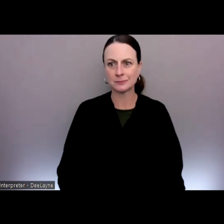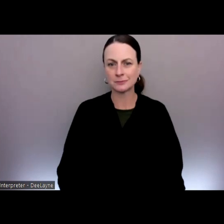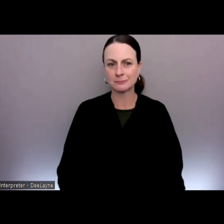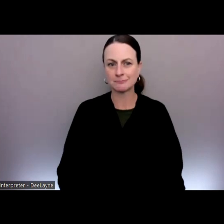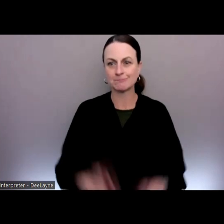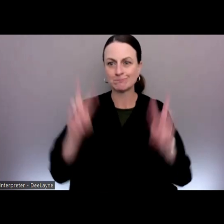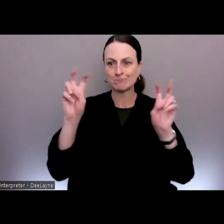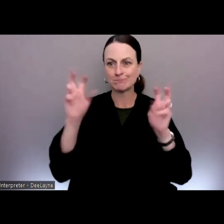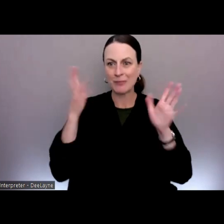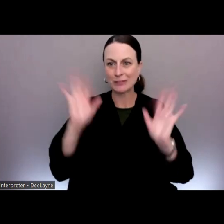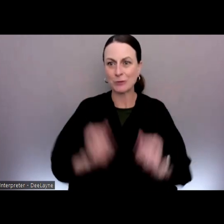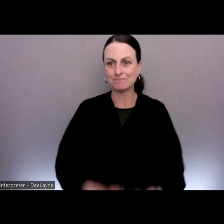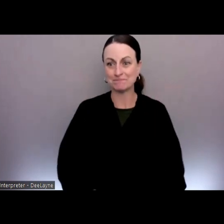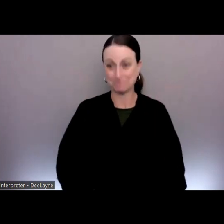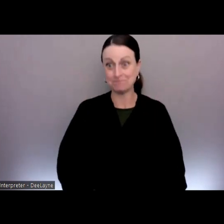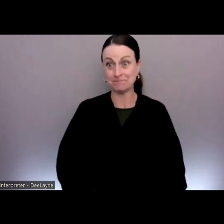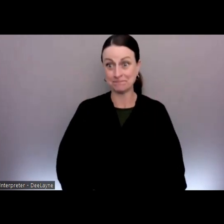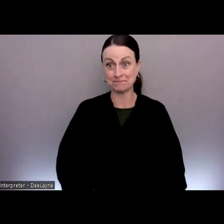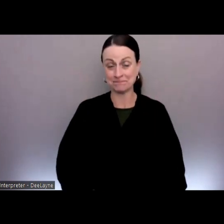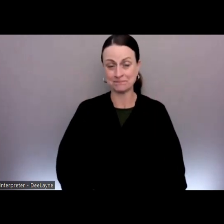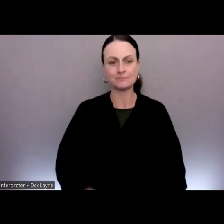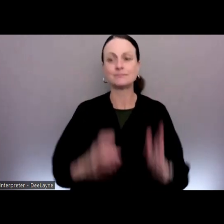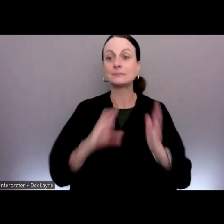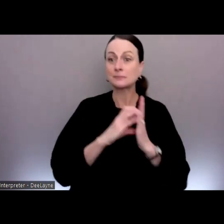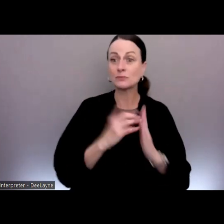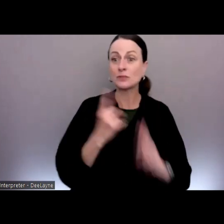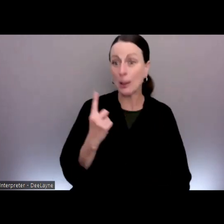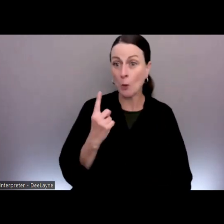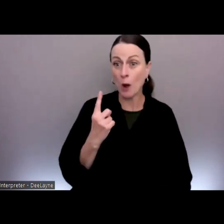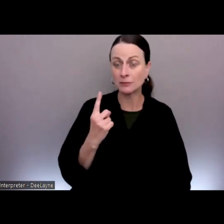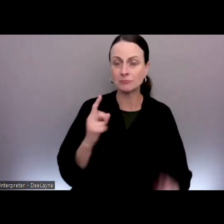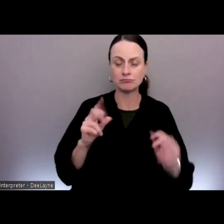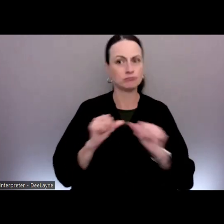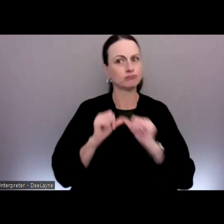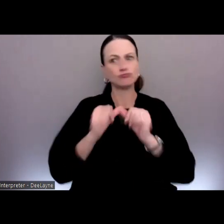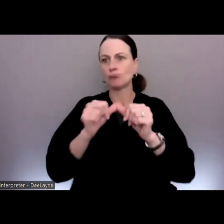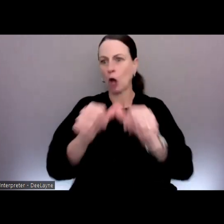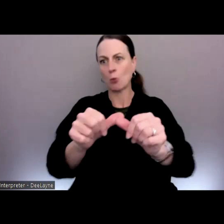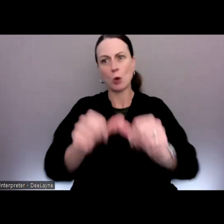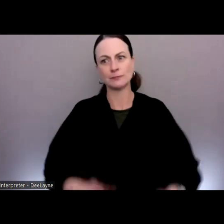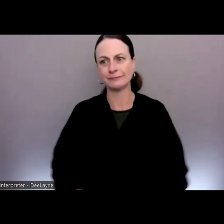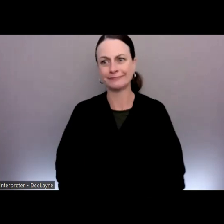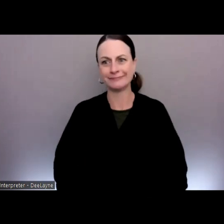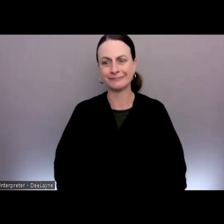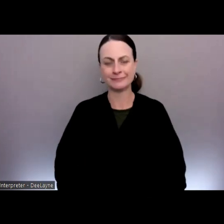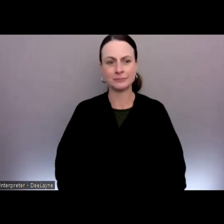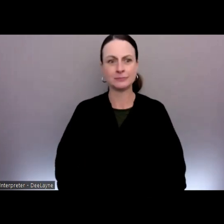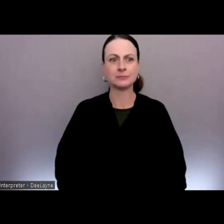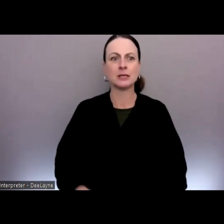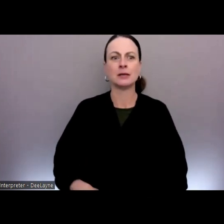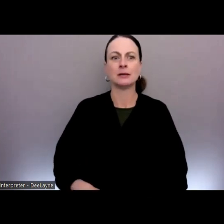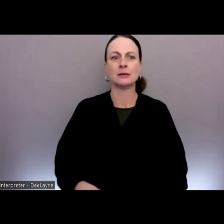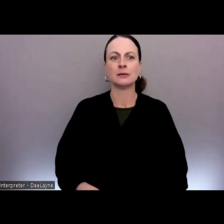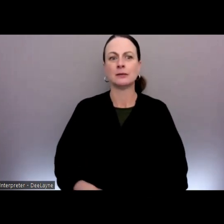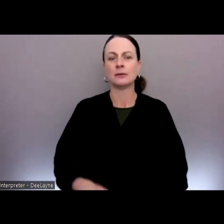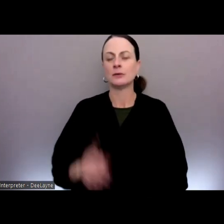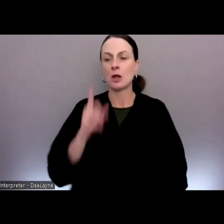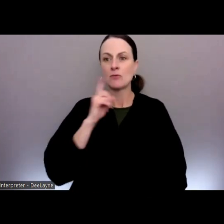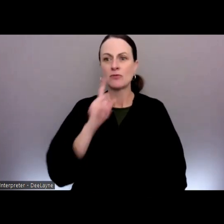quote. Section one, onwards. For Ras Oba Chatoye, rest in